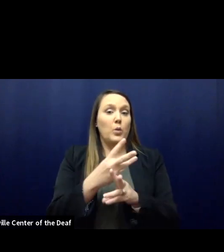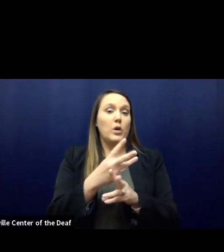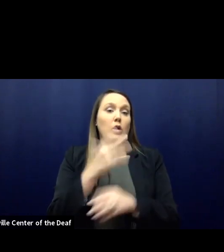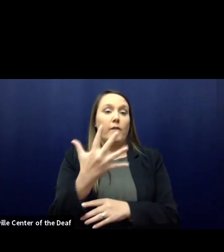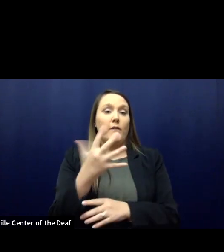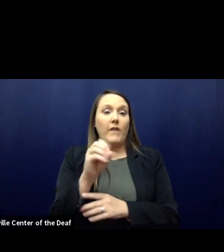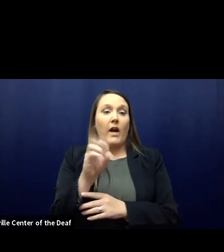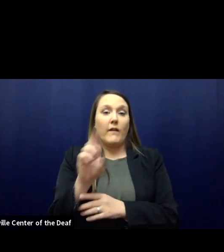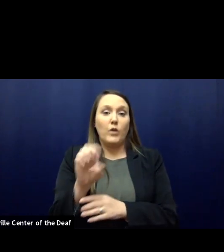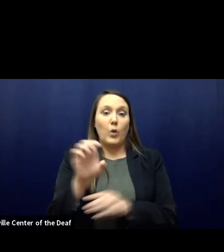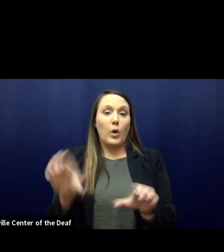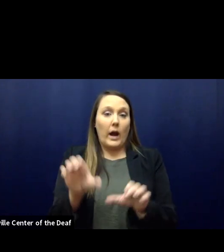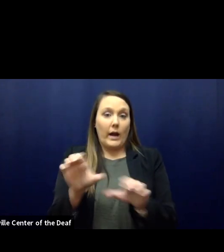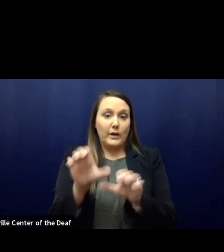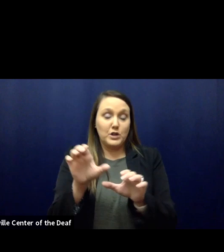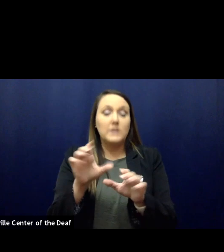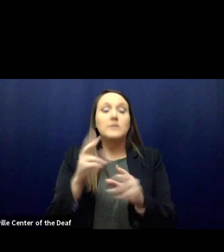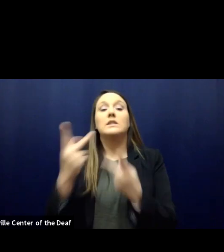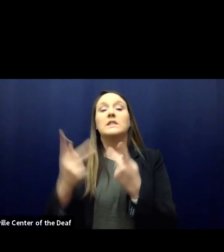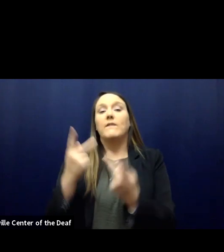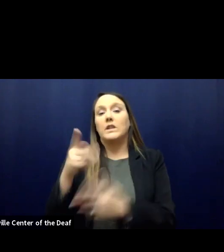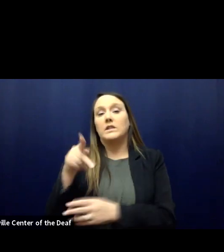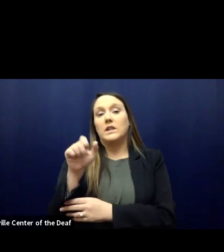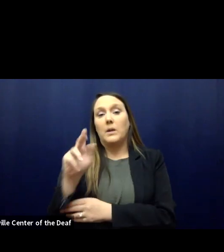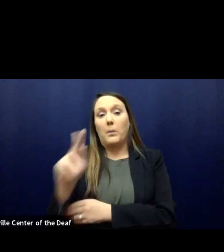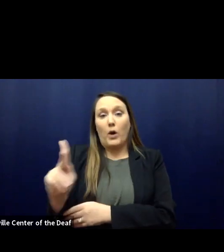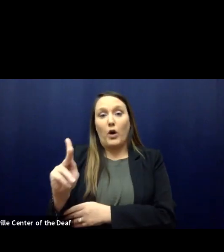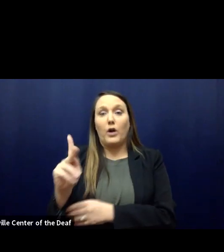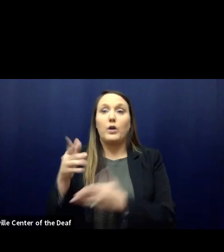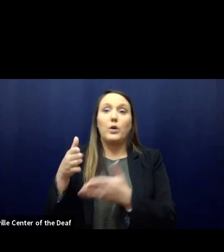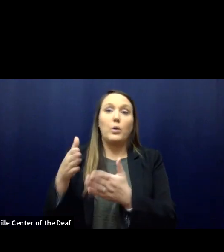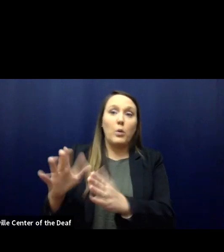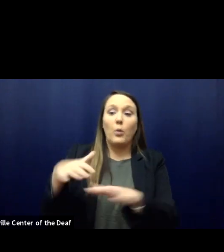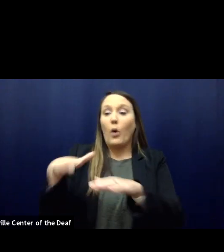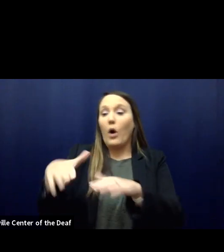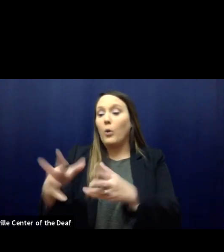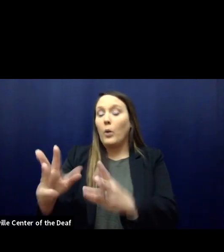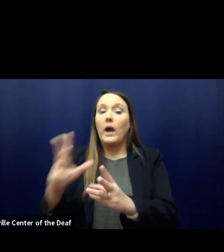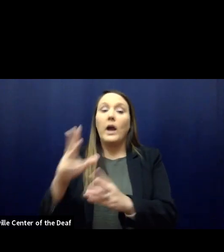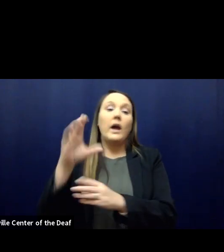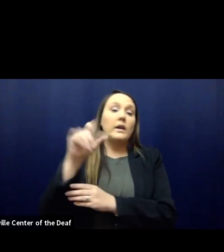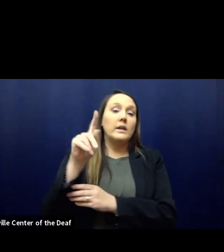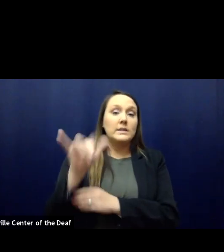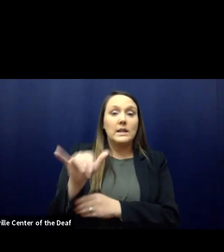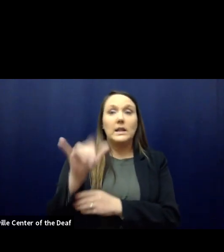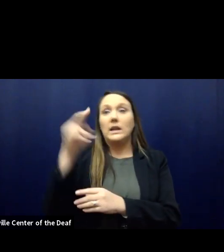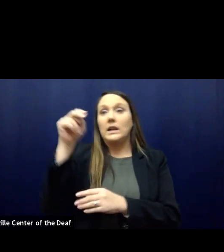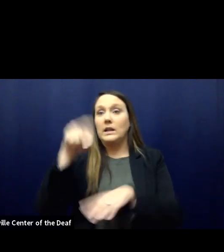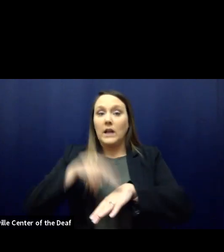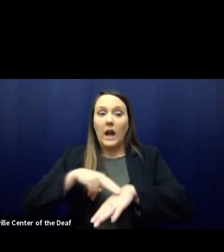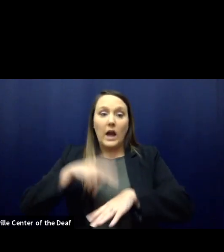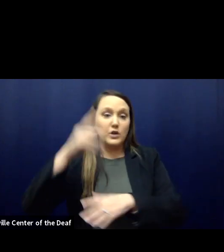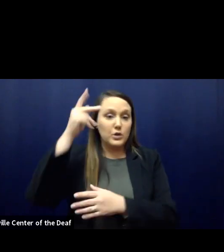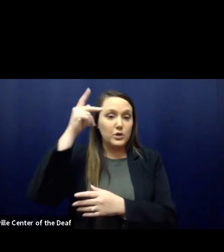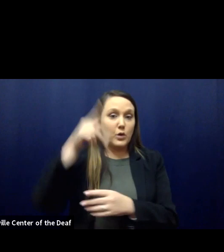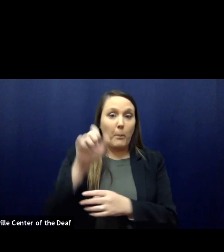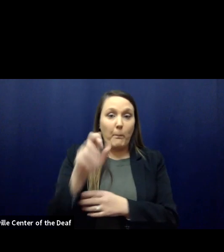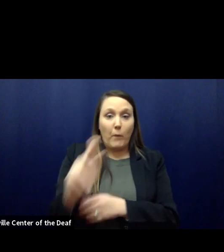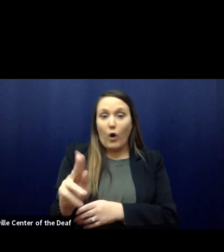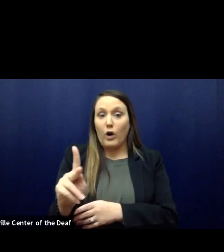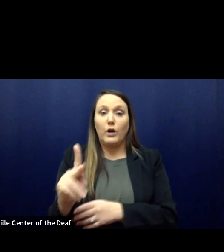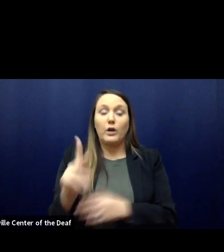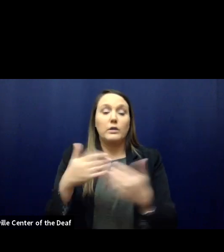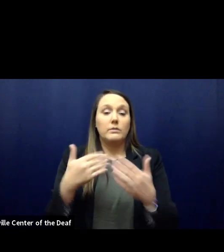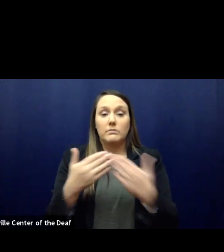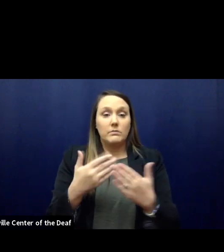park. Whether it's a greenway, local city or county park, state or national park, there are important steps that you